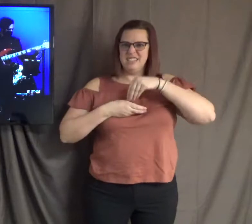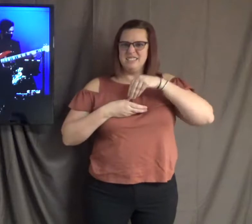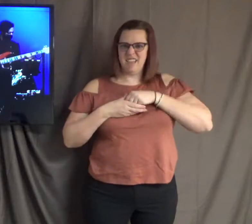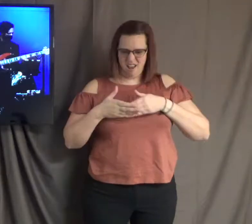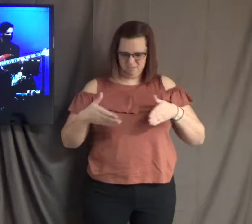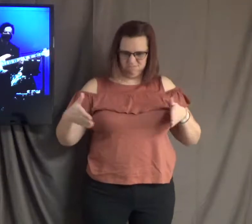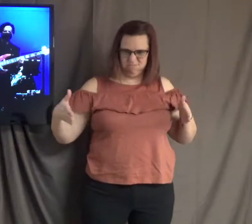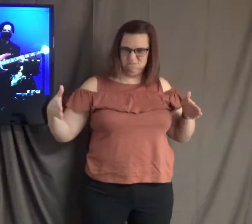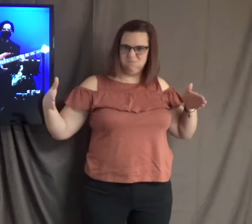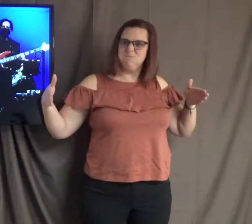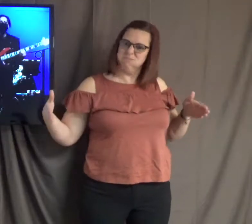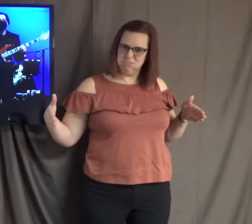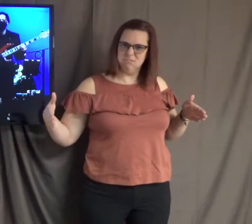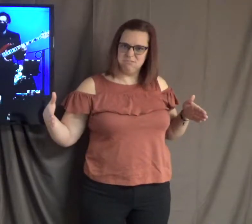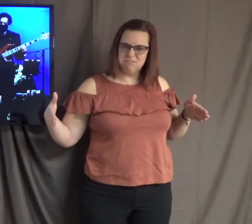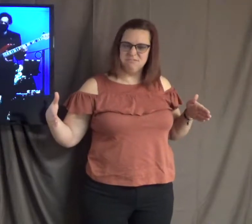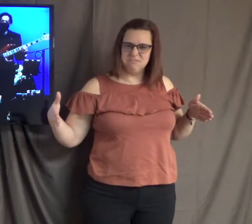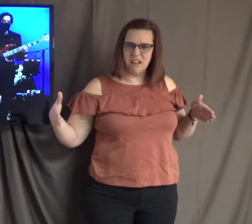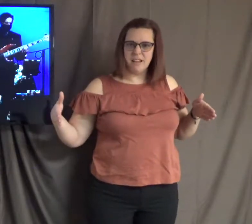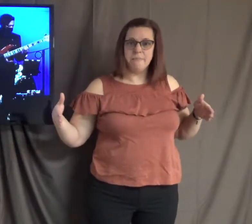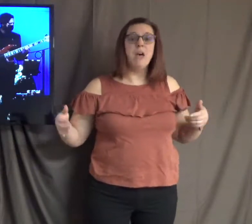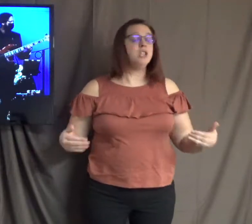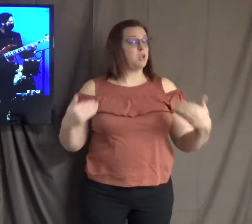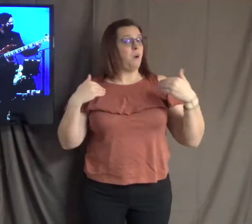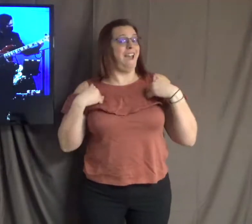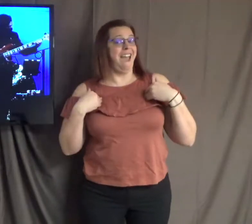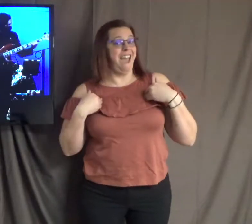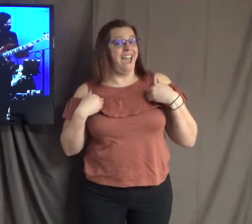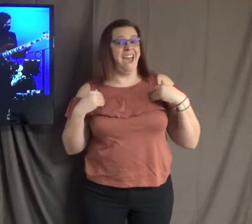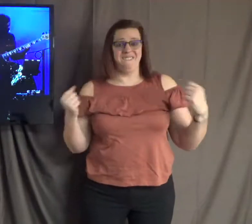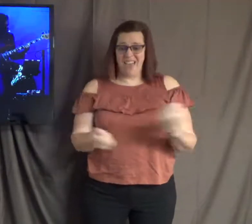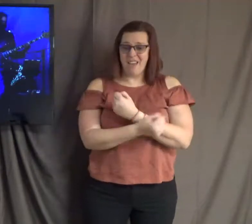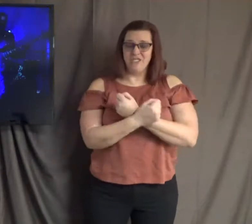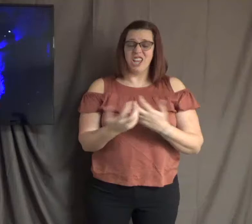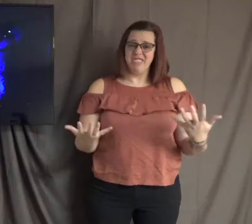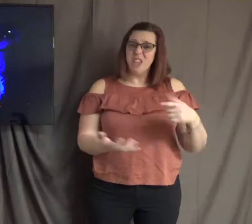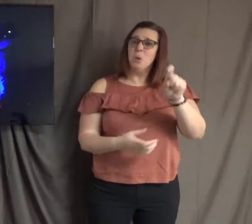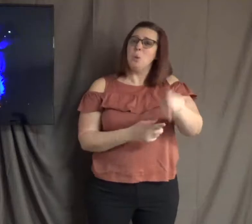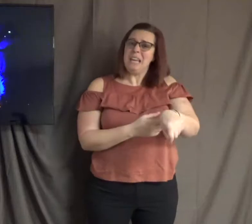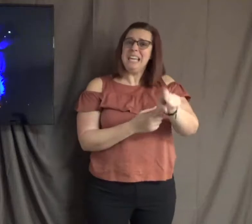inside you, and you have all you